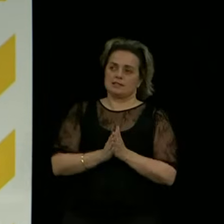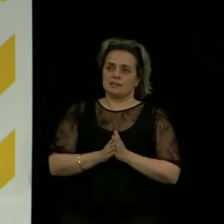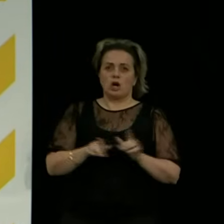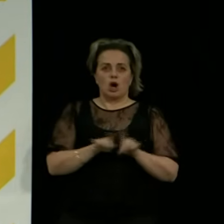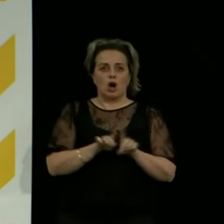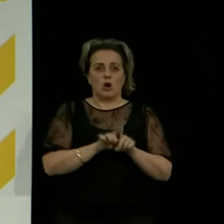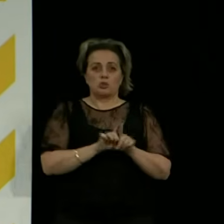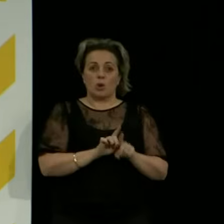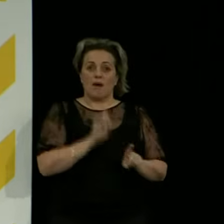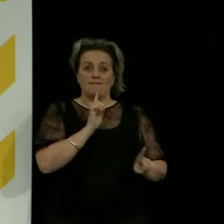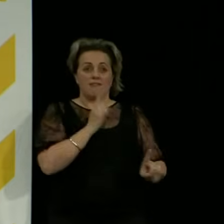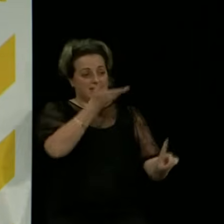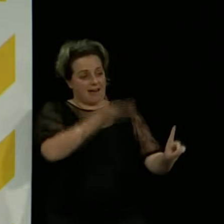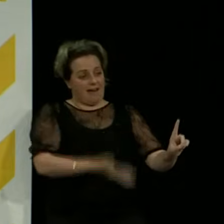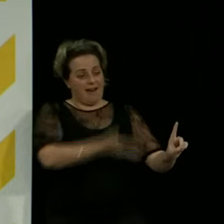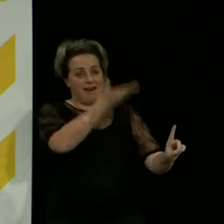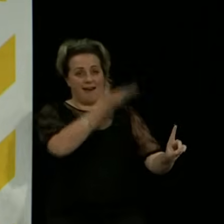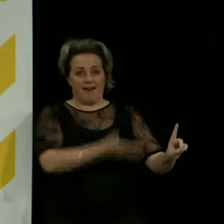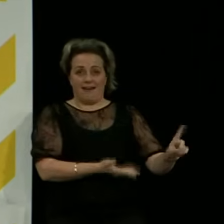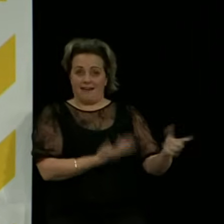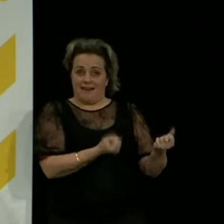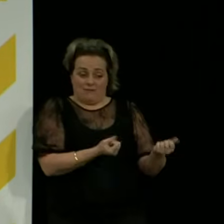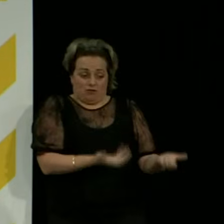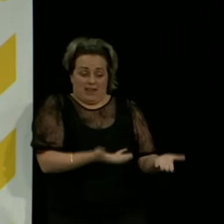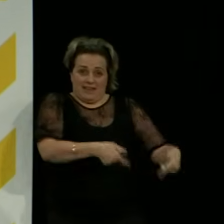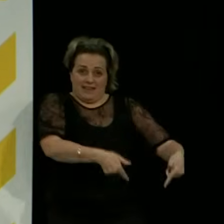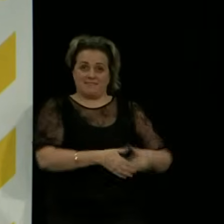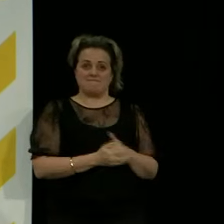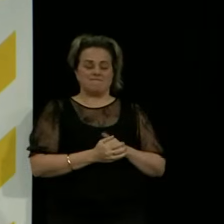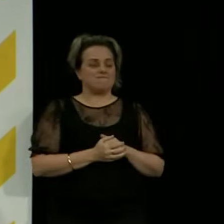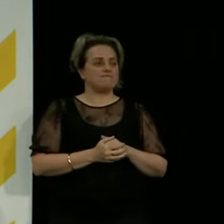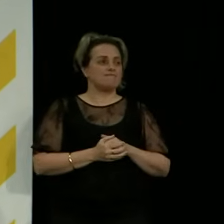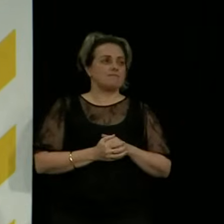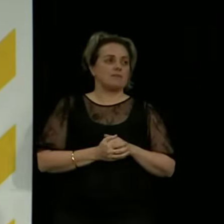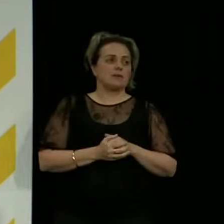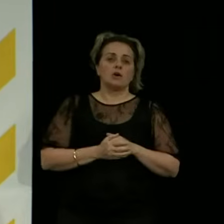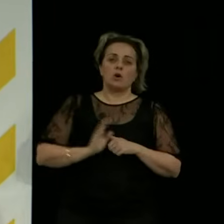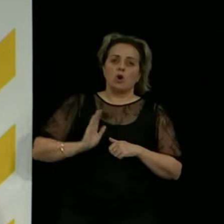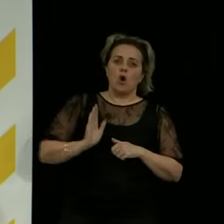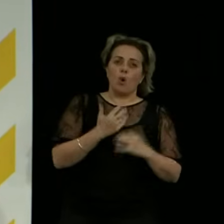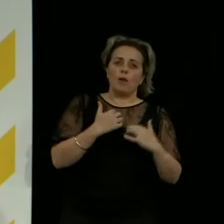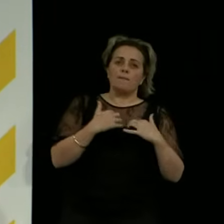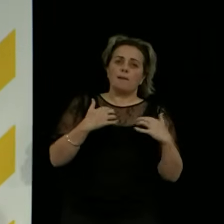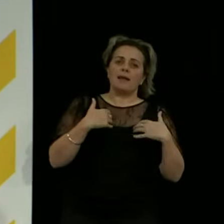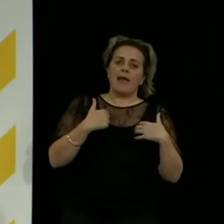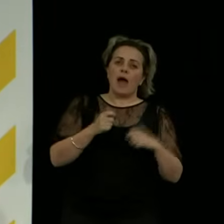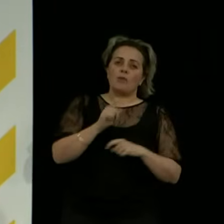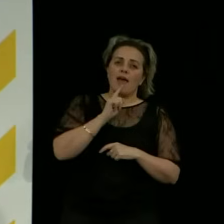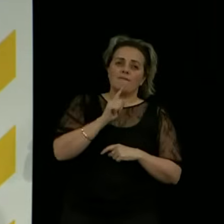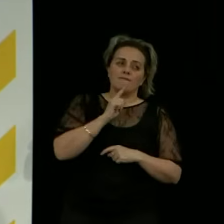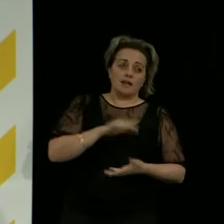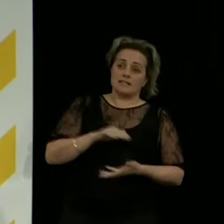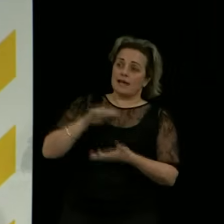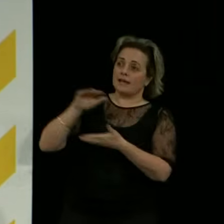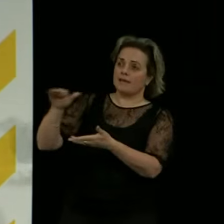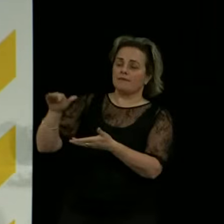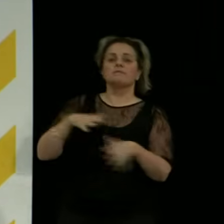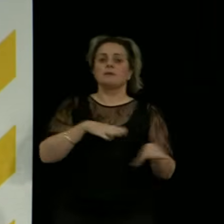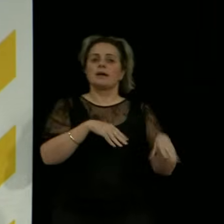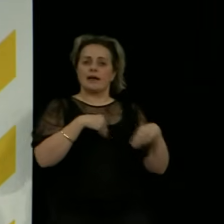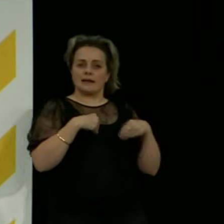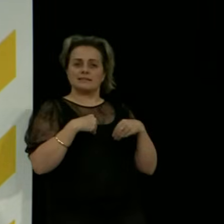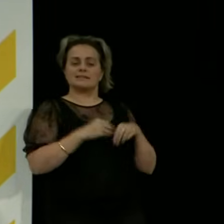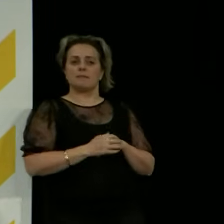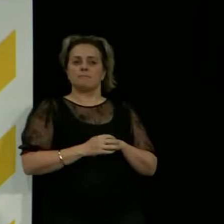advice standing before you, ready to be questioned. I think all our public health advice was taken. One of the areas where